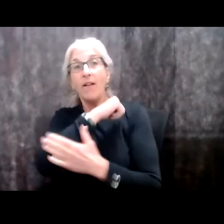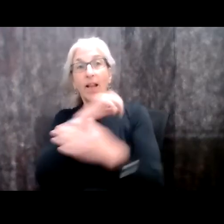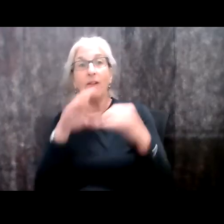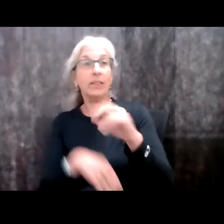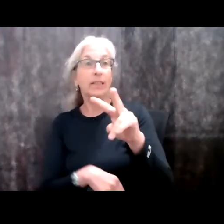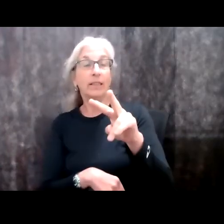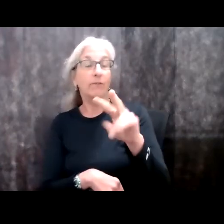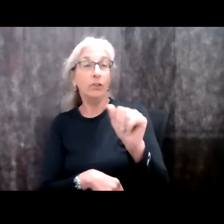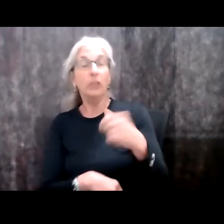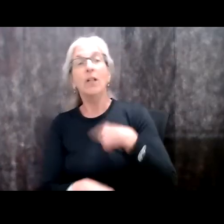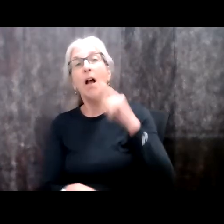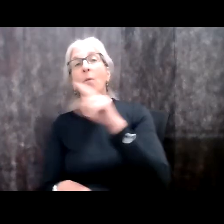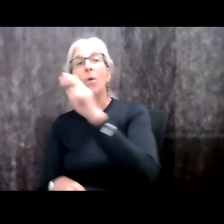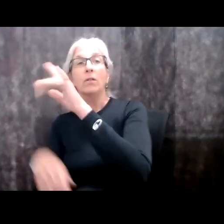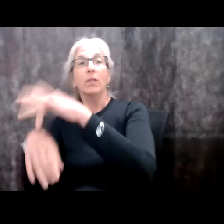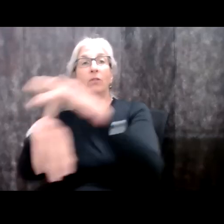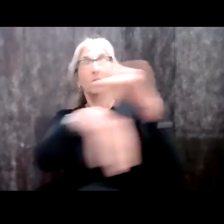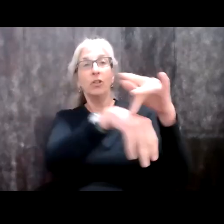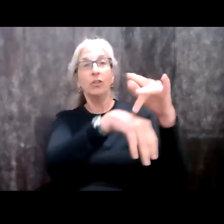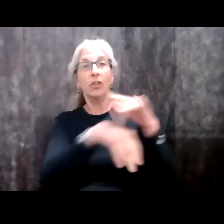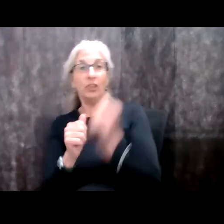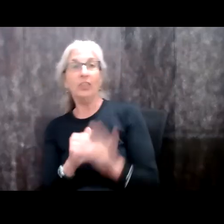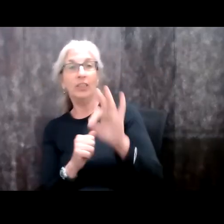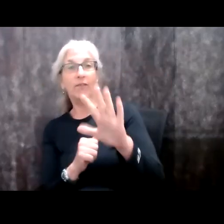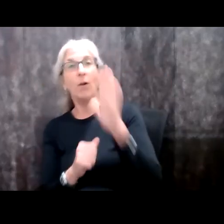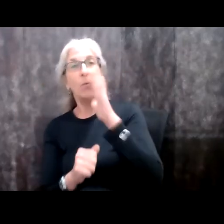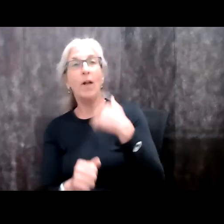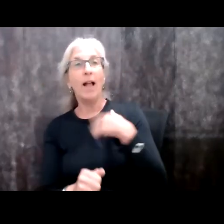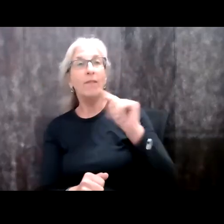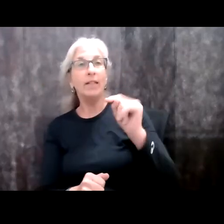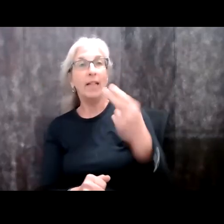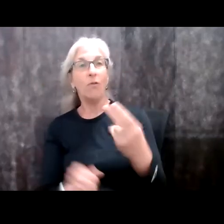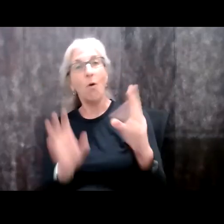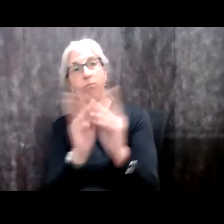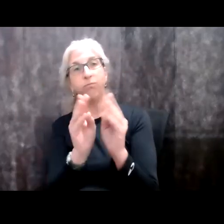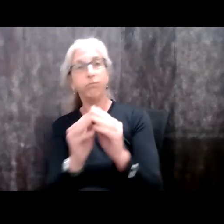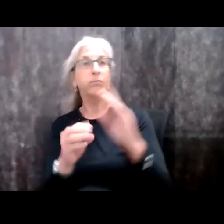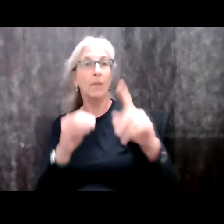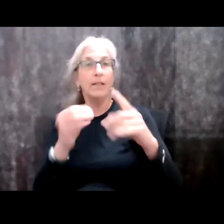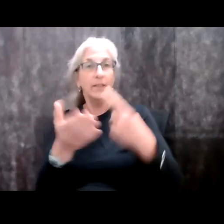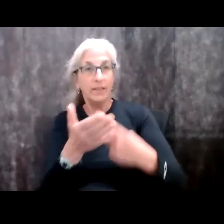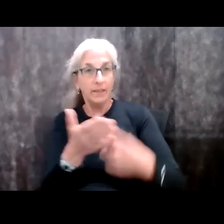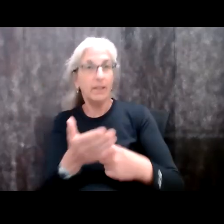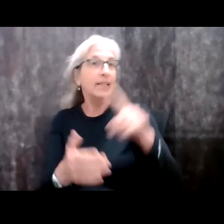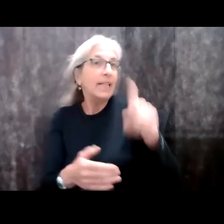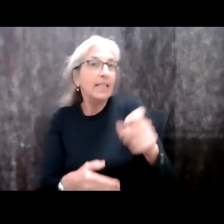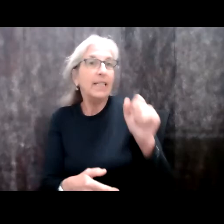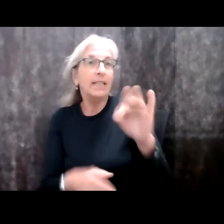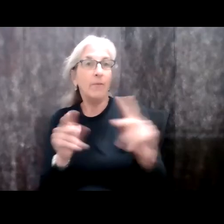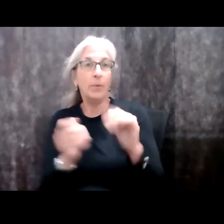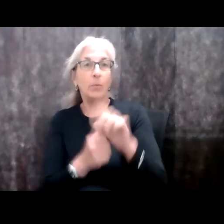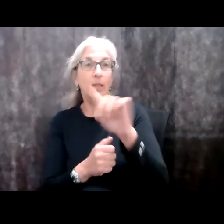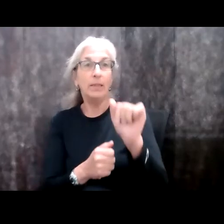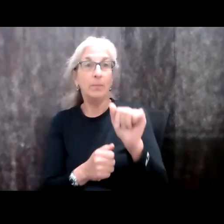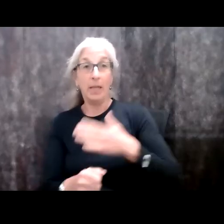on disabilities and what we can do better for you. I think that's the best way to approach this. So those are the promises that you have for me. My email